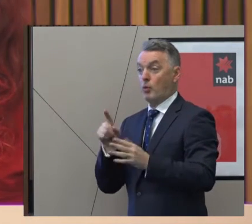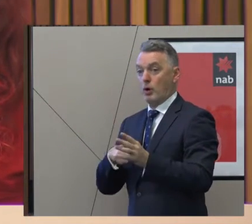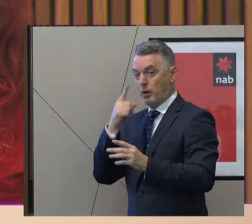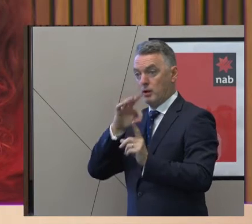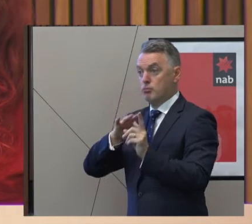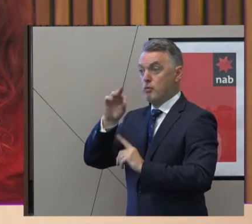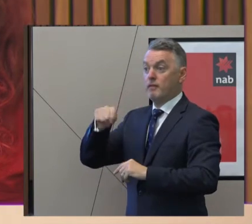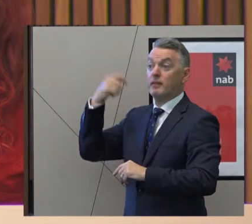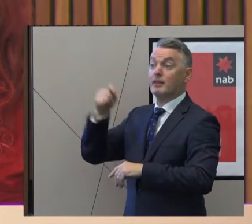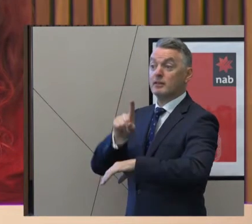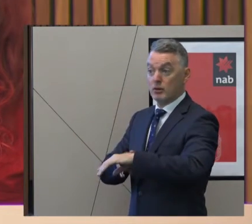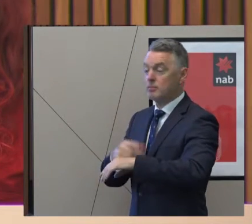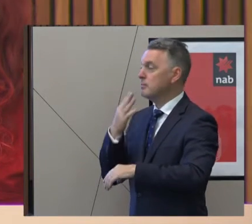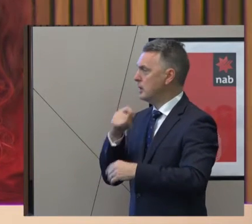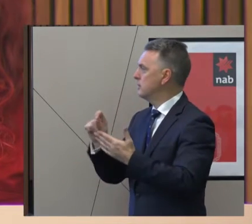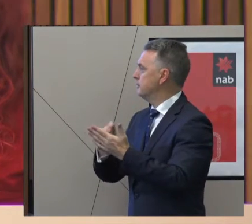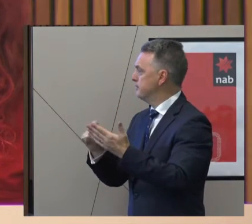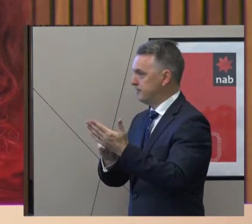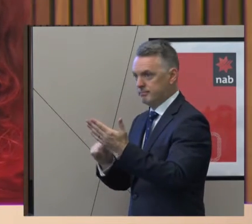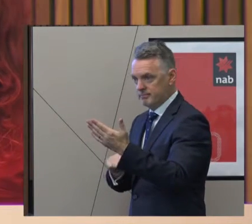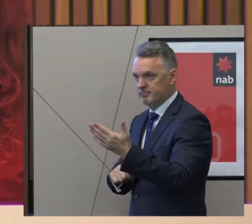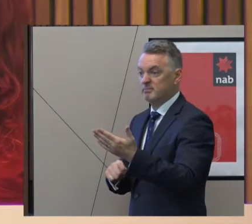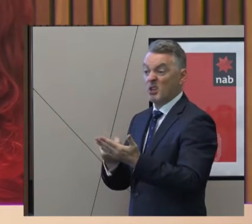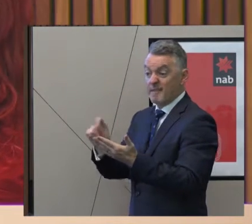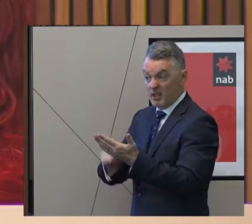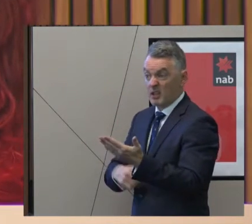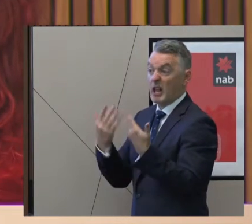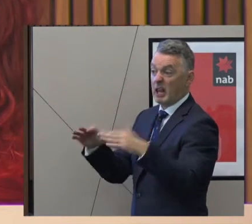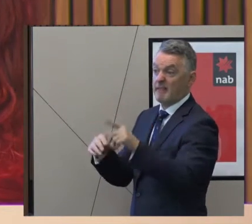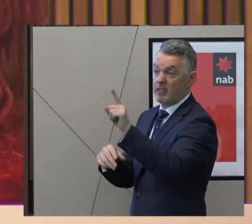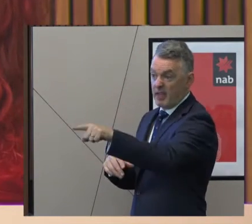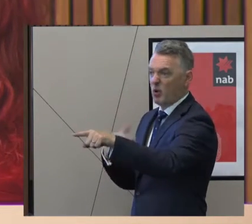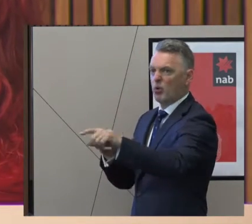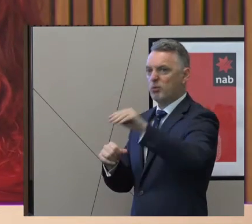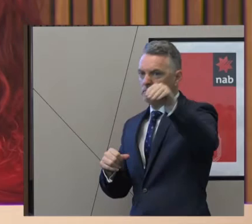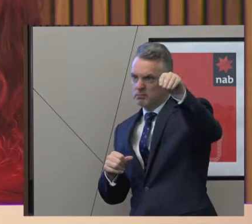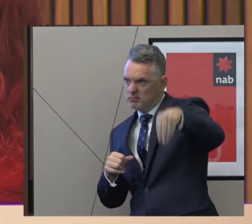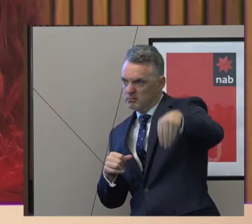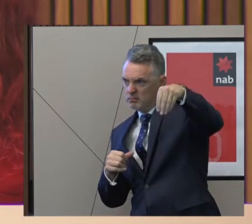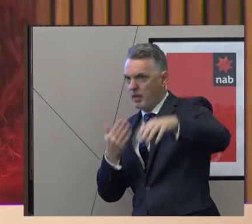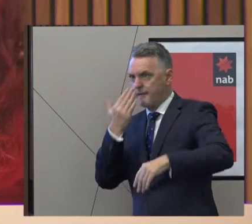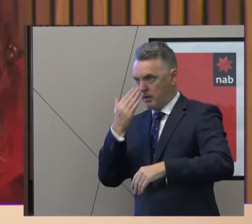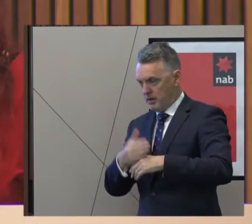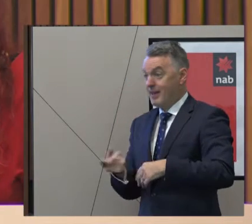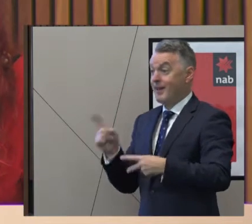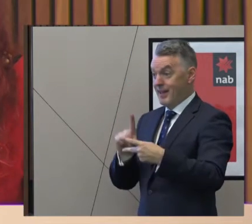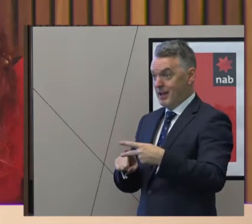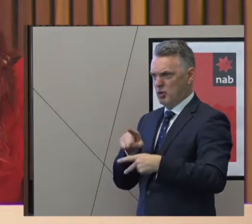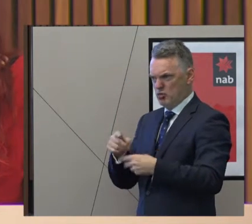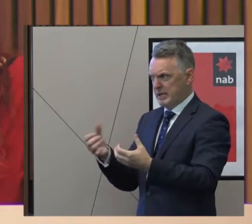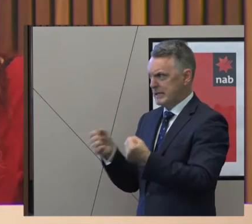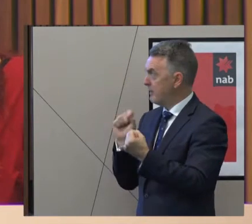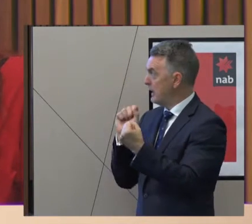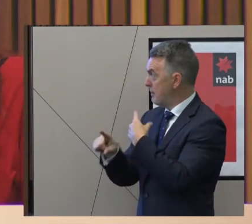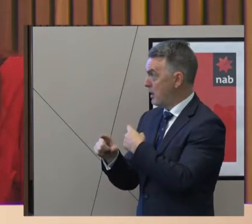next conference is for you filling those out. You can either leave them on the table or at the front. And all of you would have received also an email